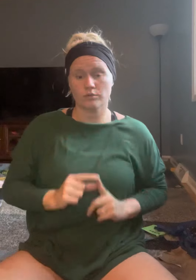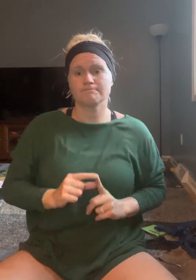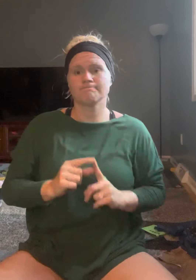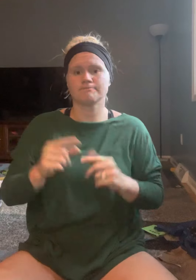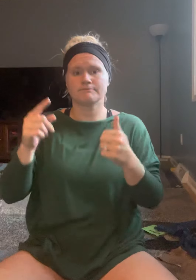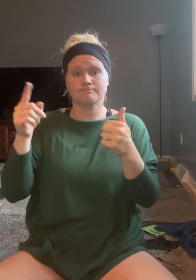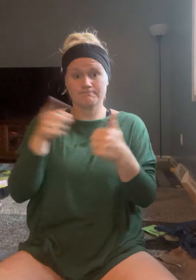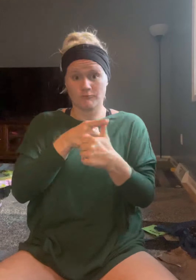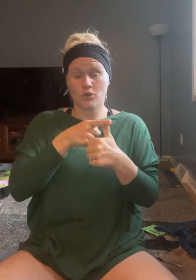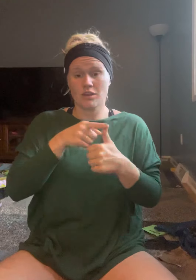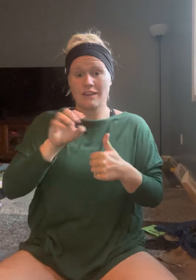evaporation.